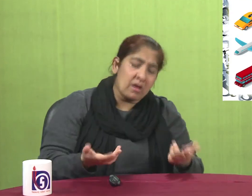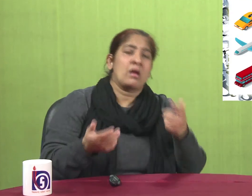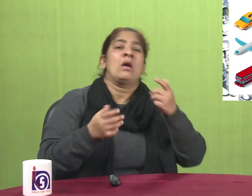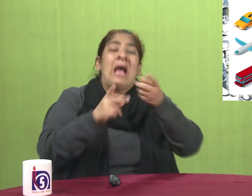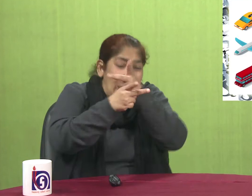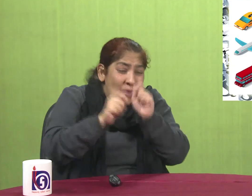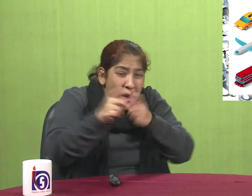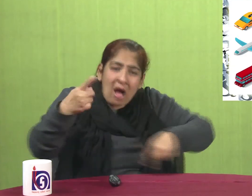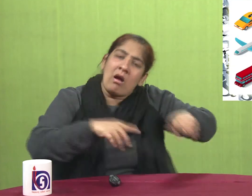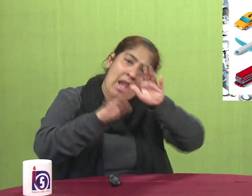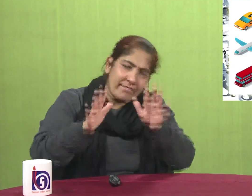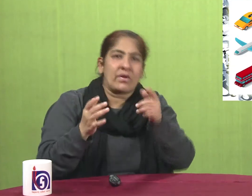Or you could courier it, post it.